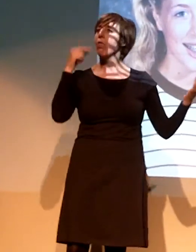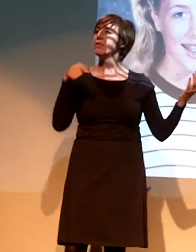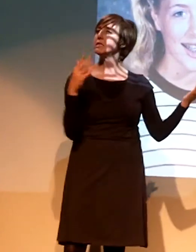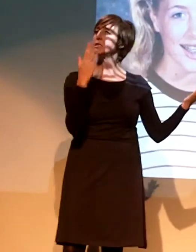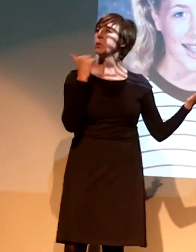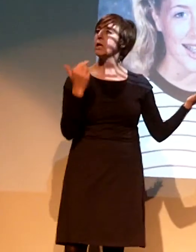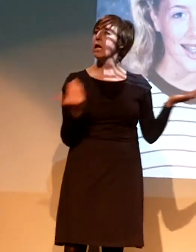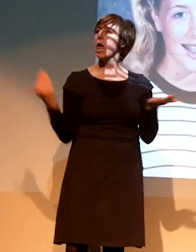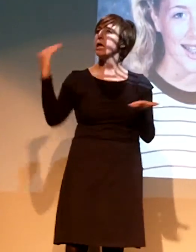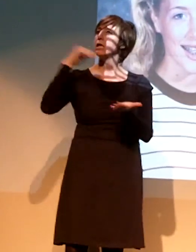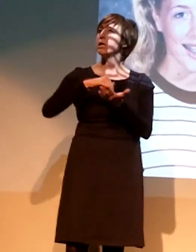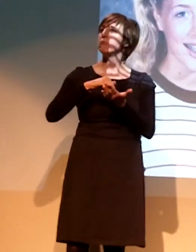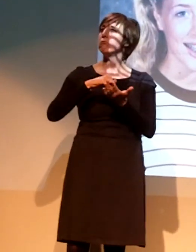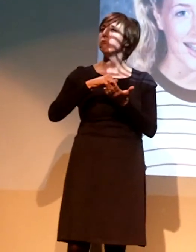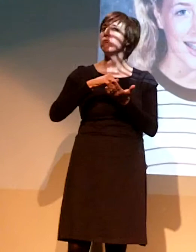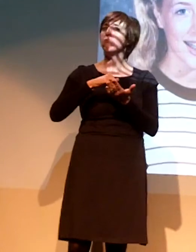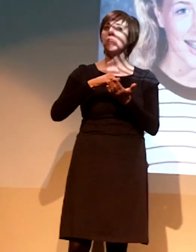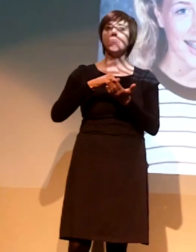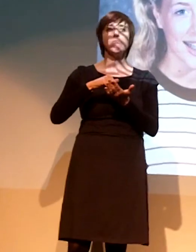again.